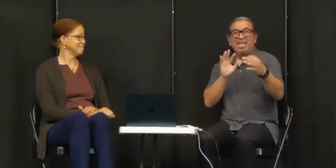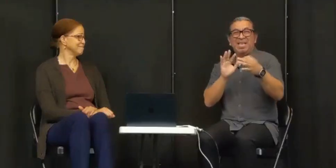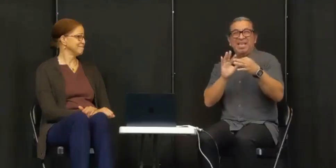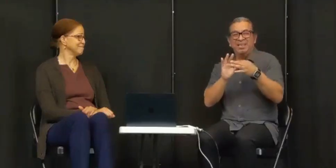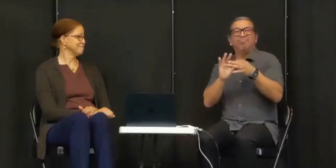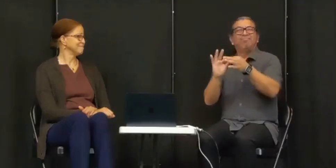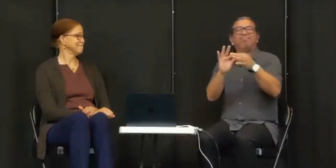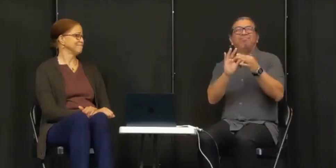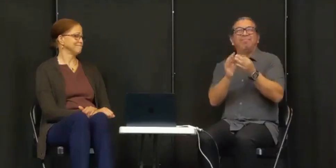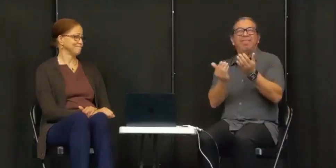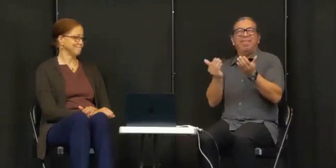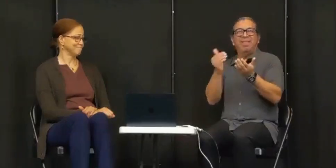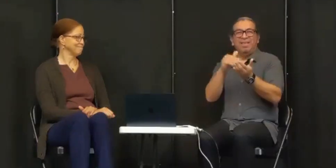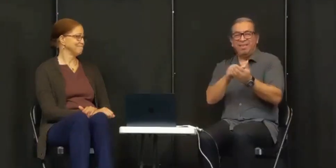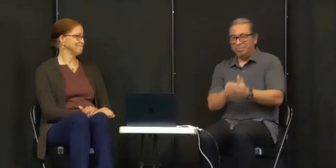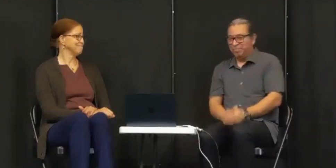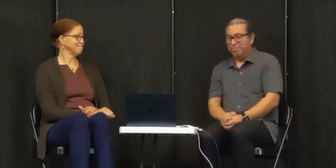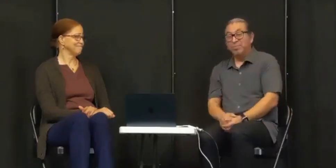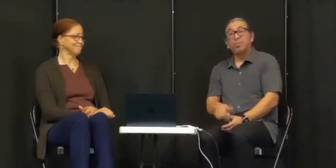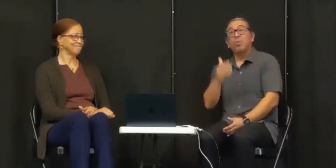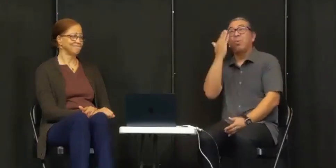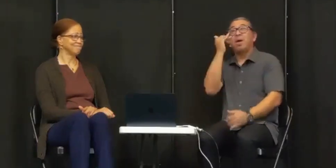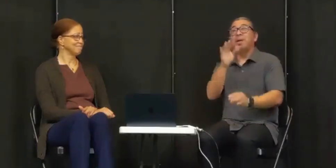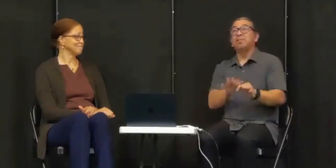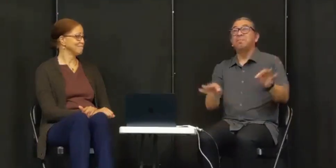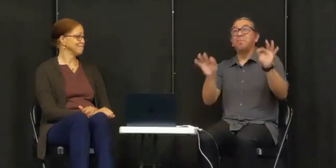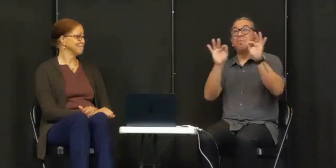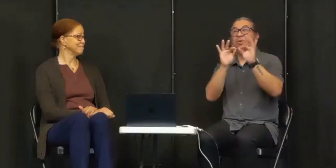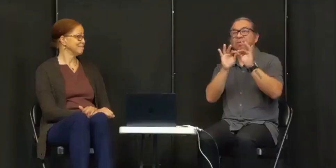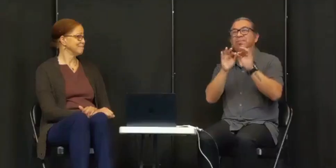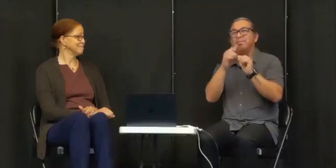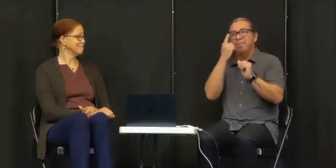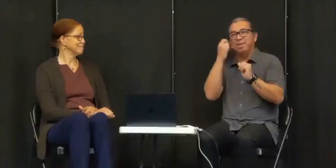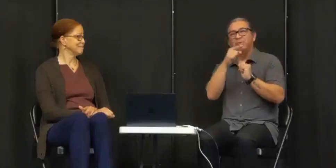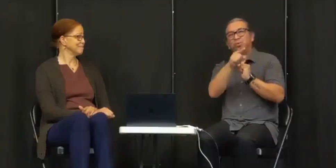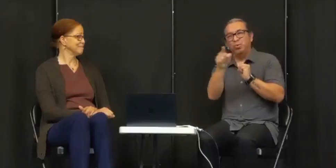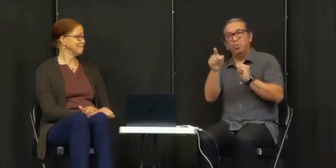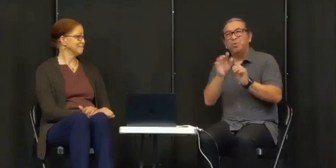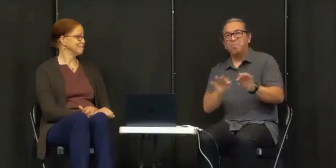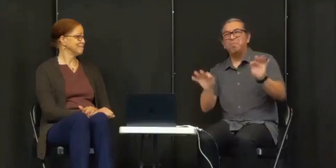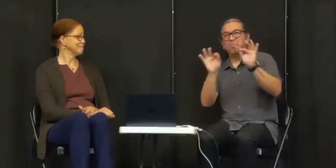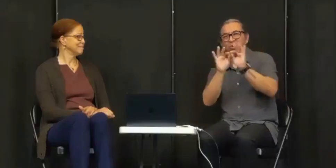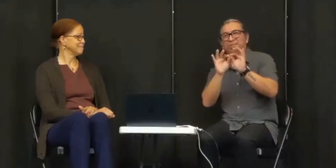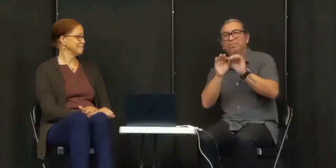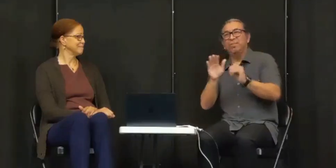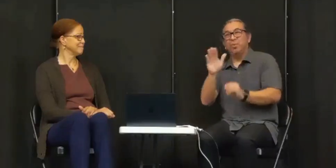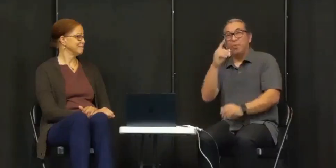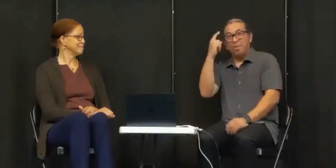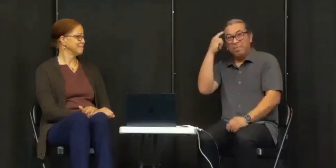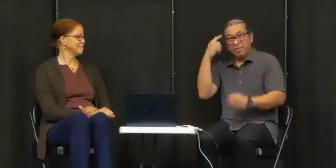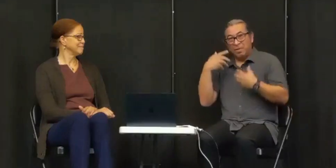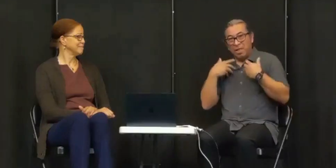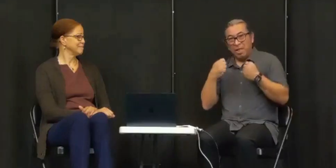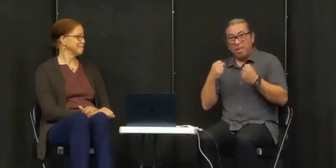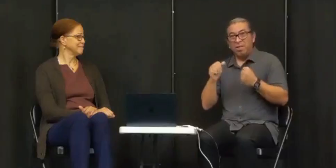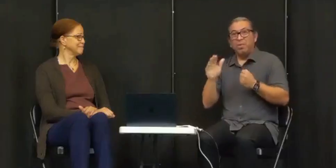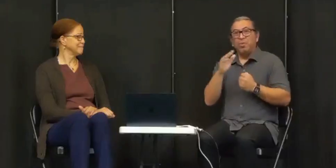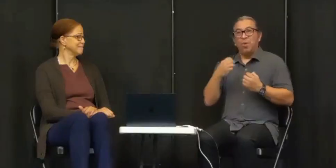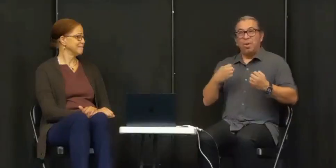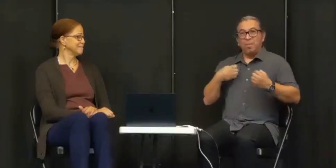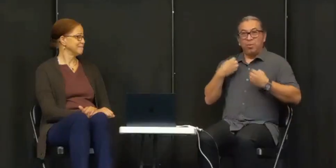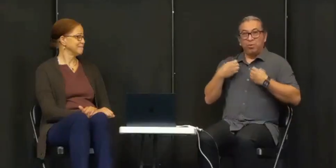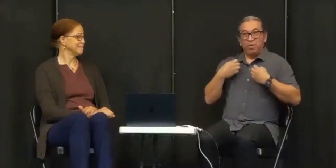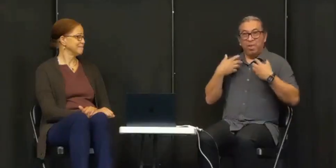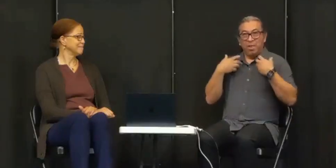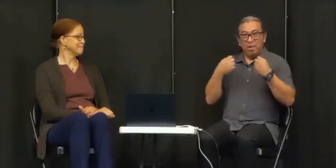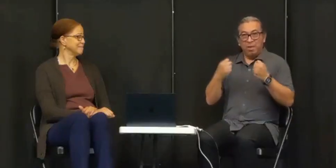understanding, and then waiting until everything connected again. And that's really important because you are important.